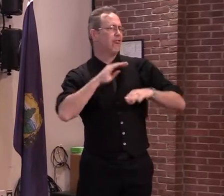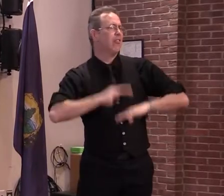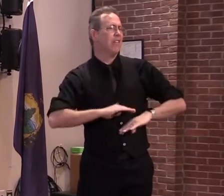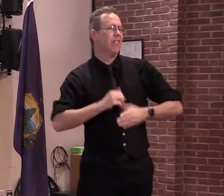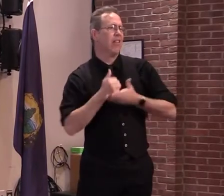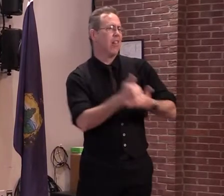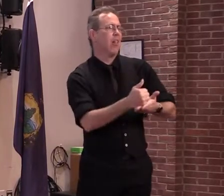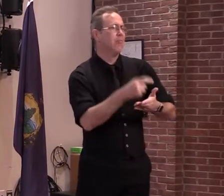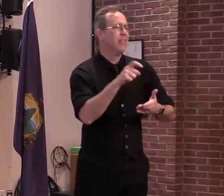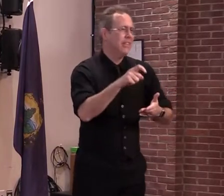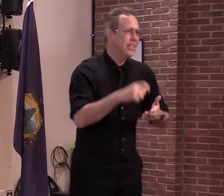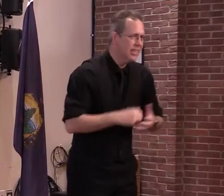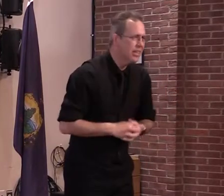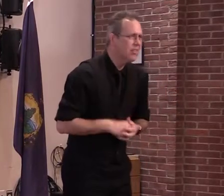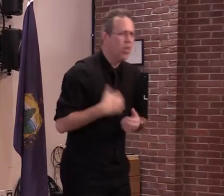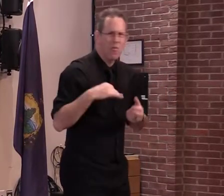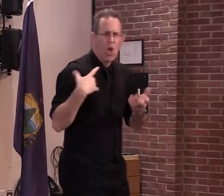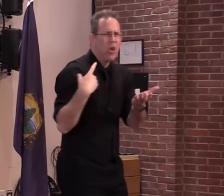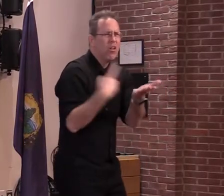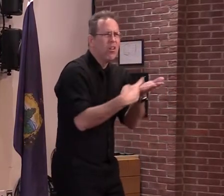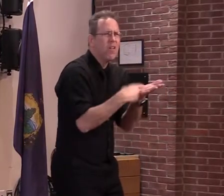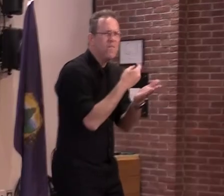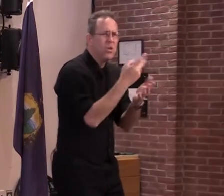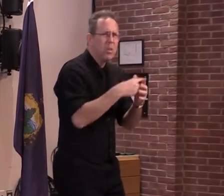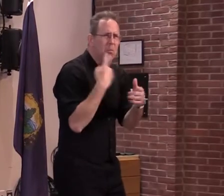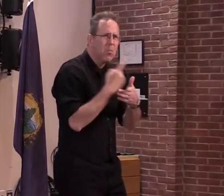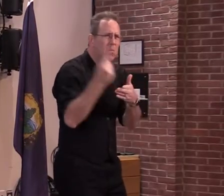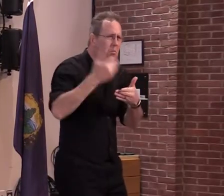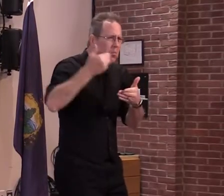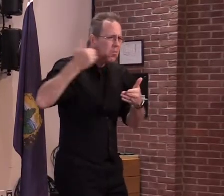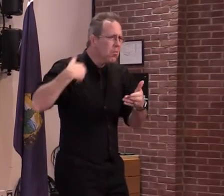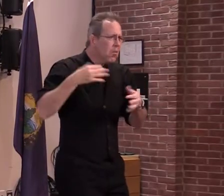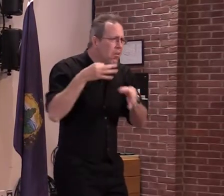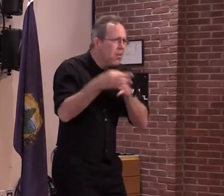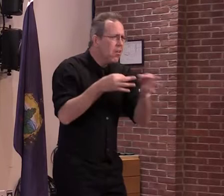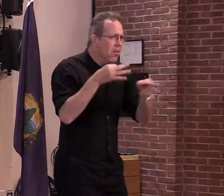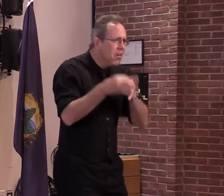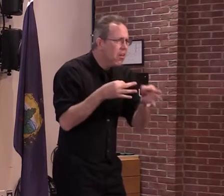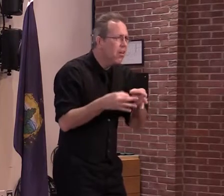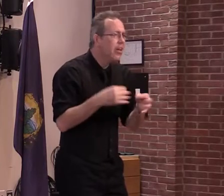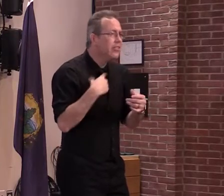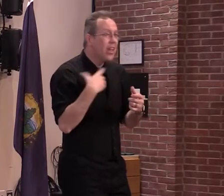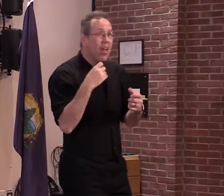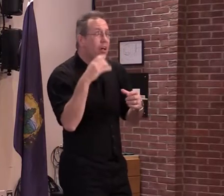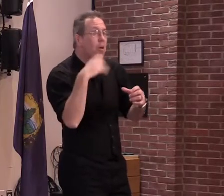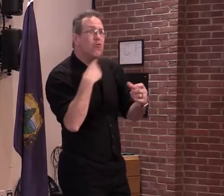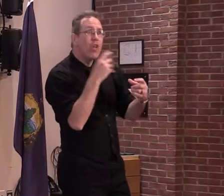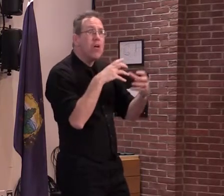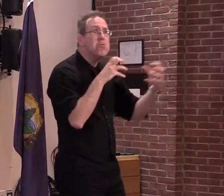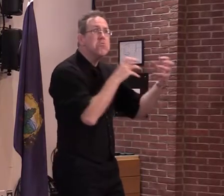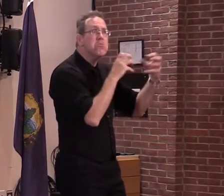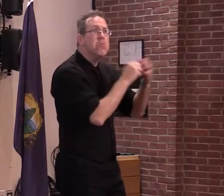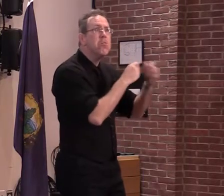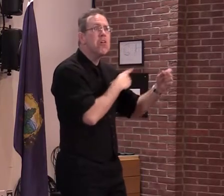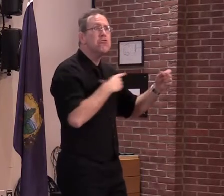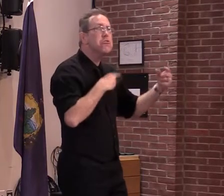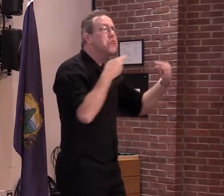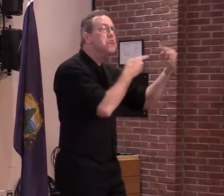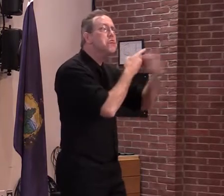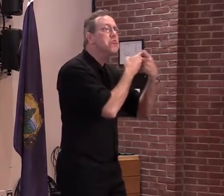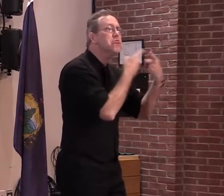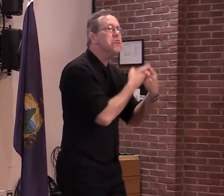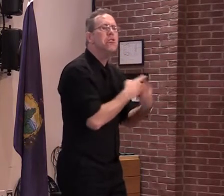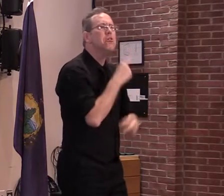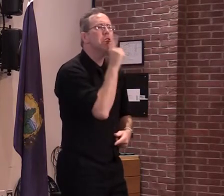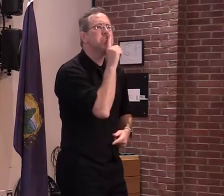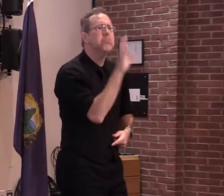briefings, not because I want conflict, but because I want to be clear about what I believe is needed to make sure Vermonters get the most